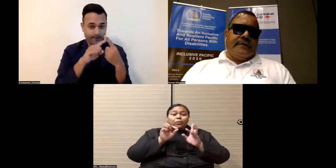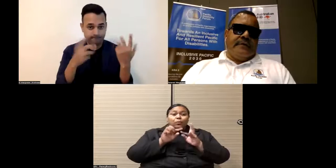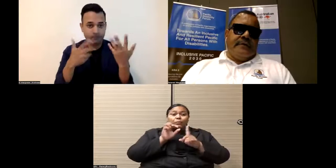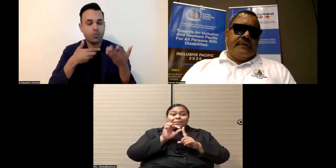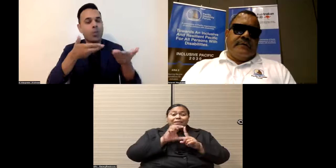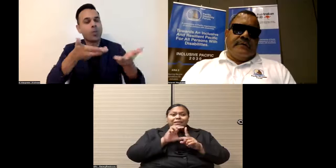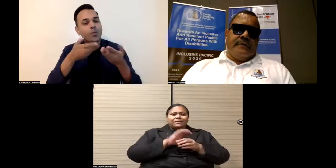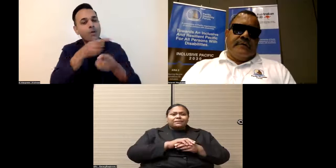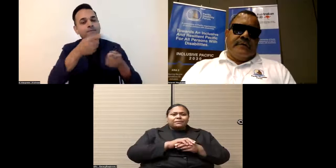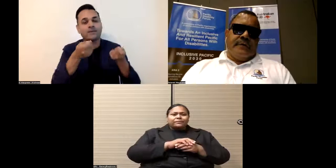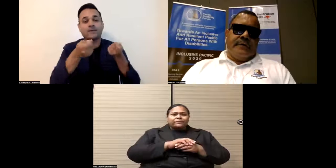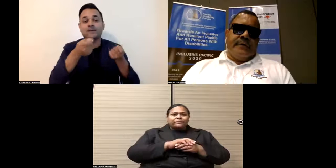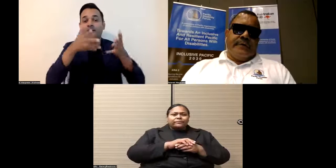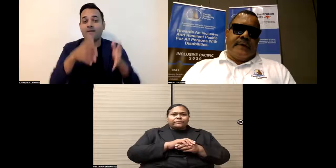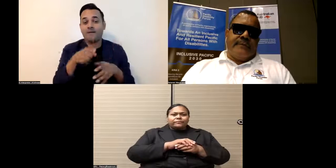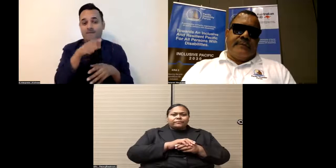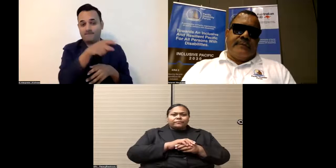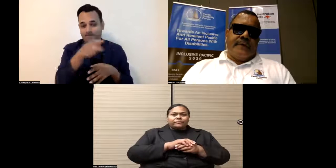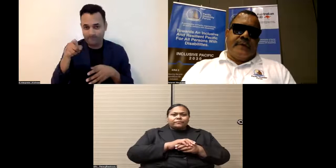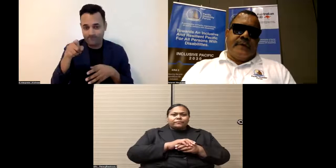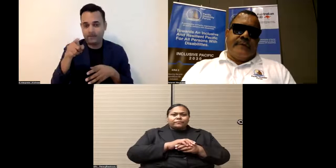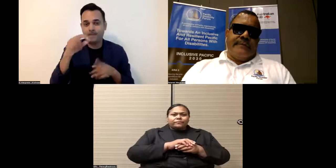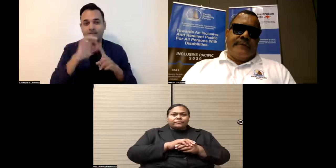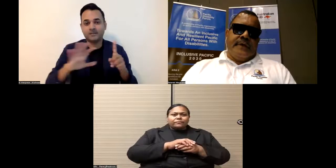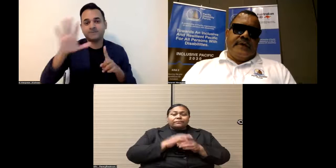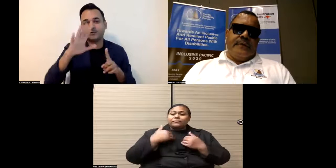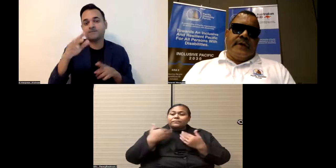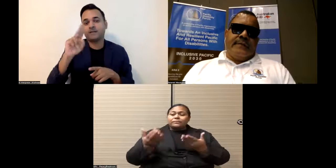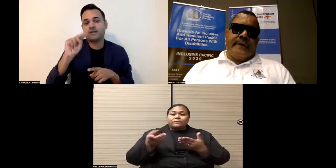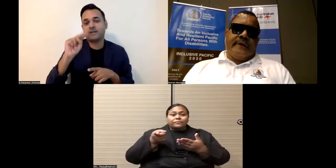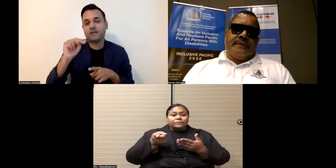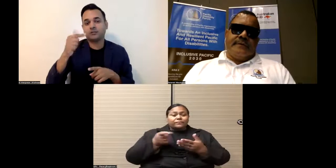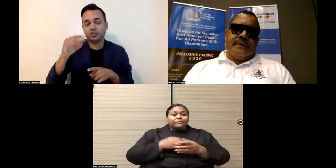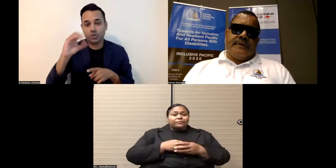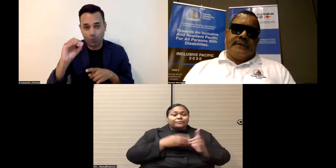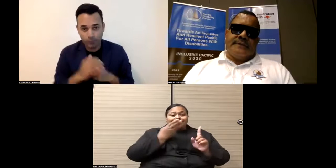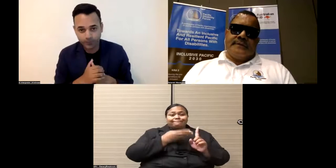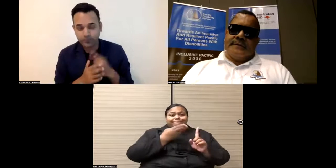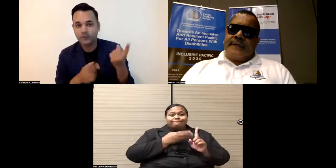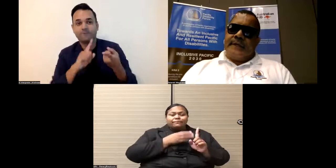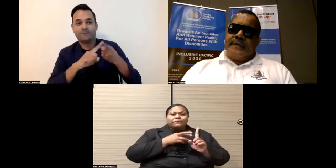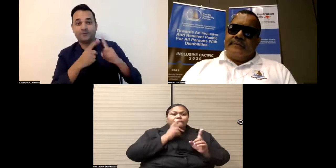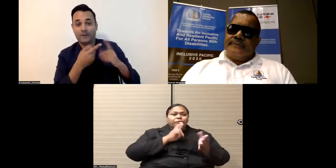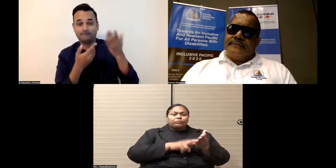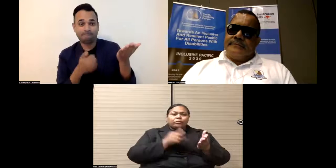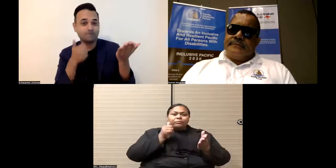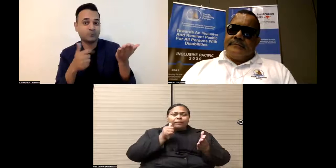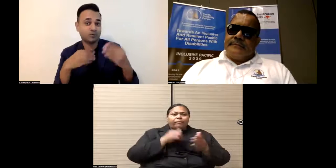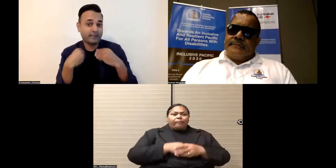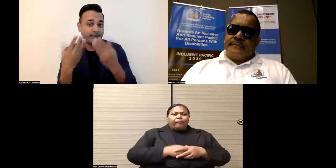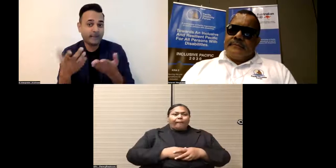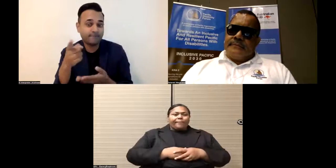Siale, for your reporting back from theme one breakout session? Kenaka.